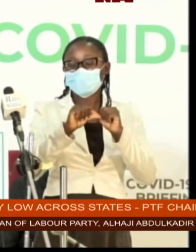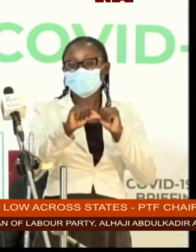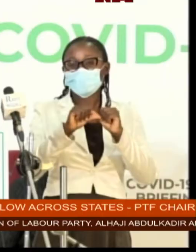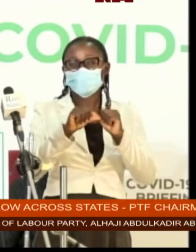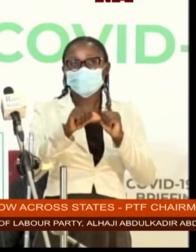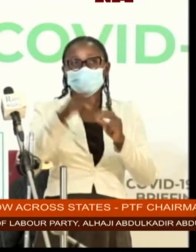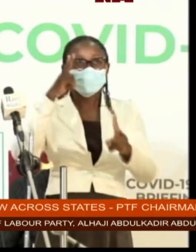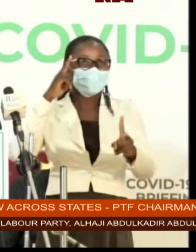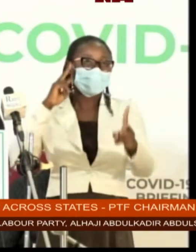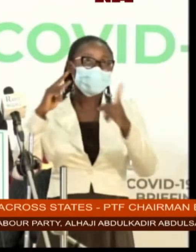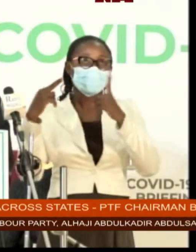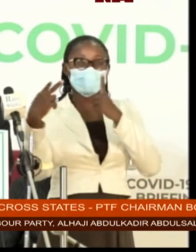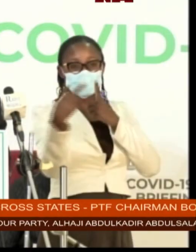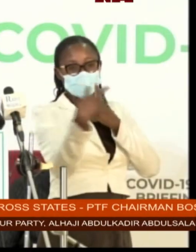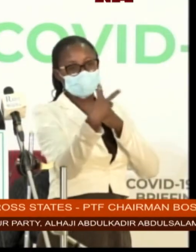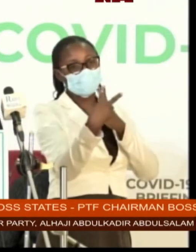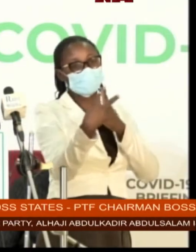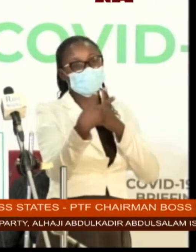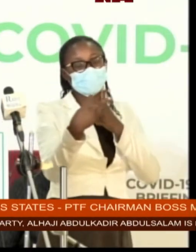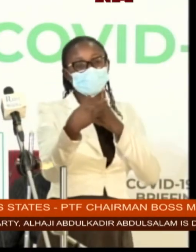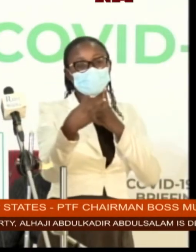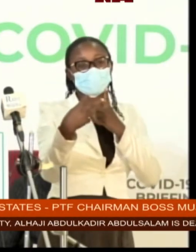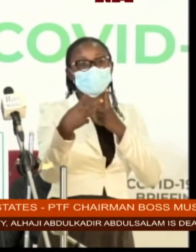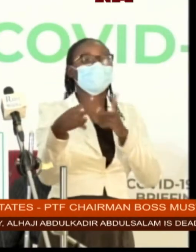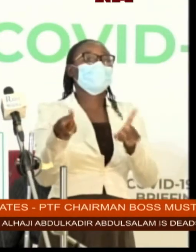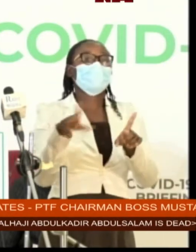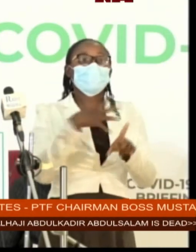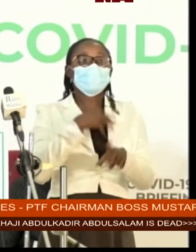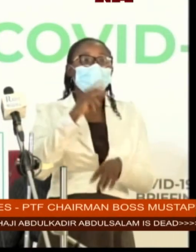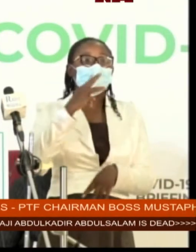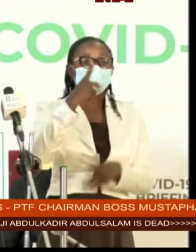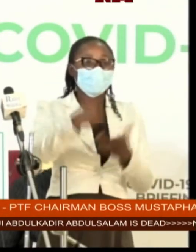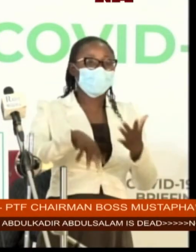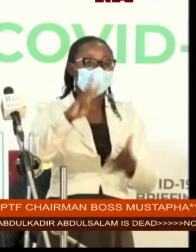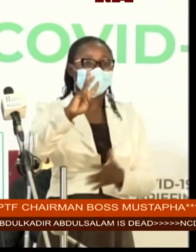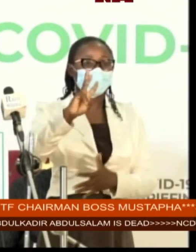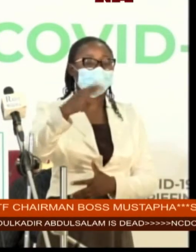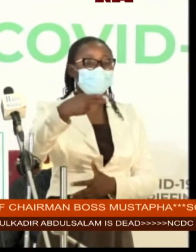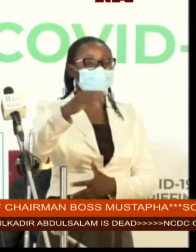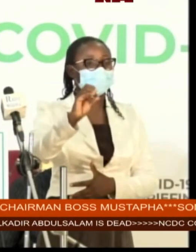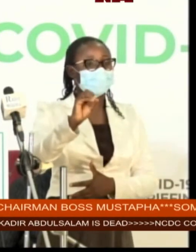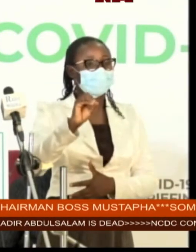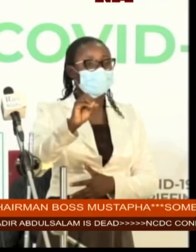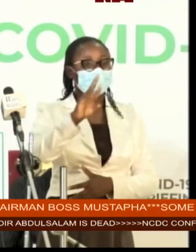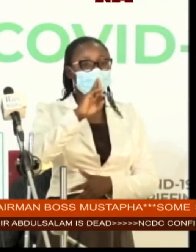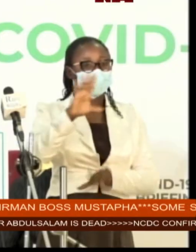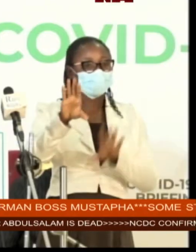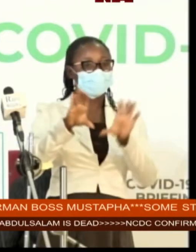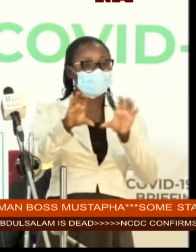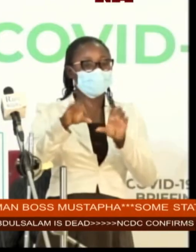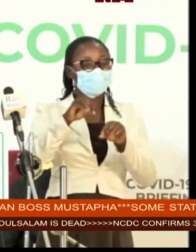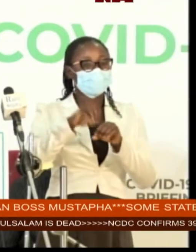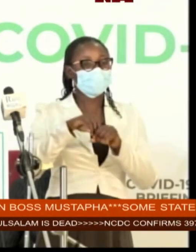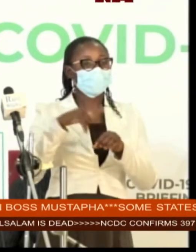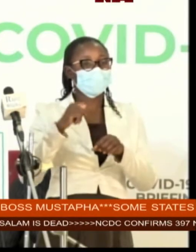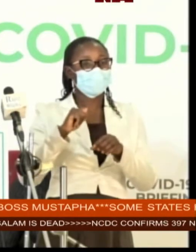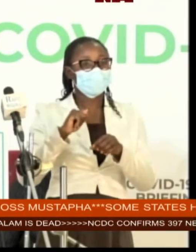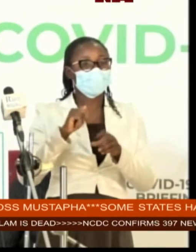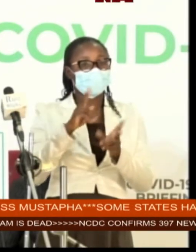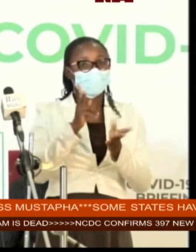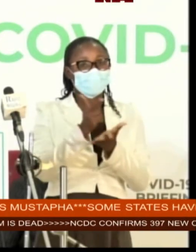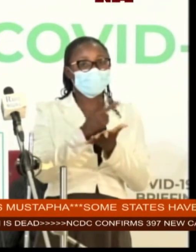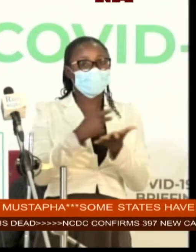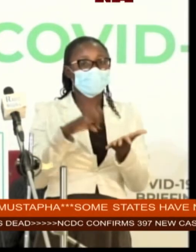the perception and action by WHO in the face of multiplication of